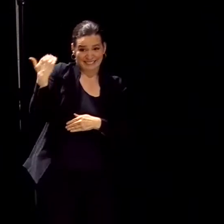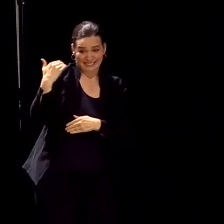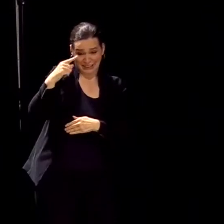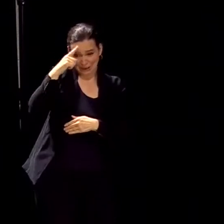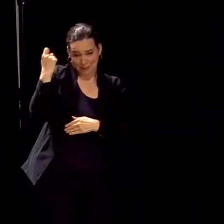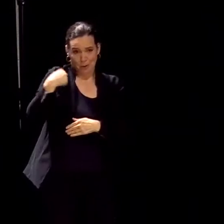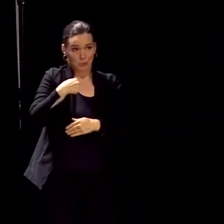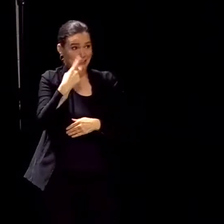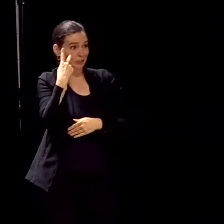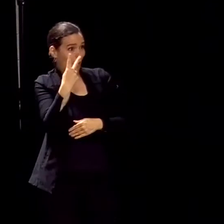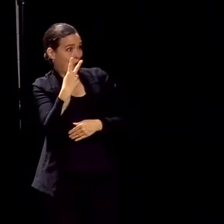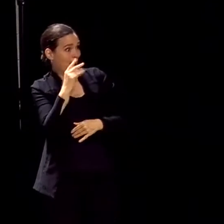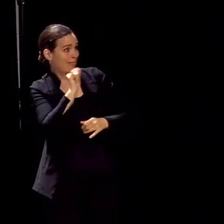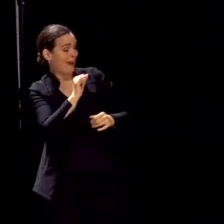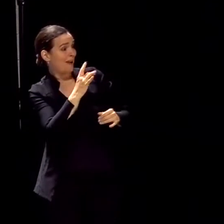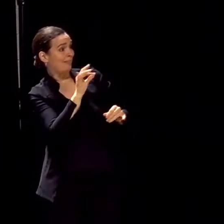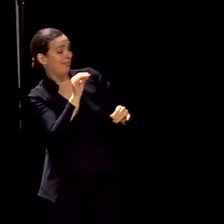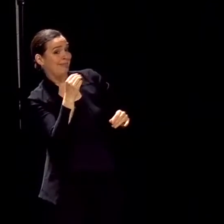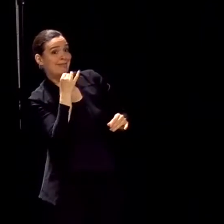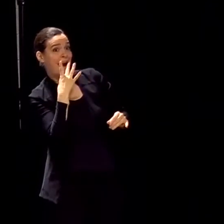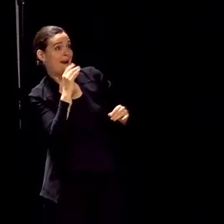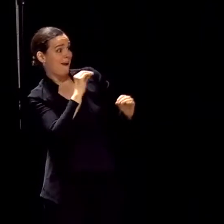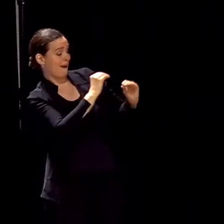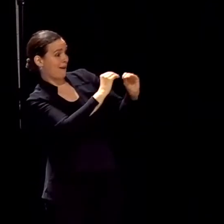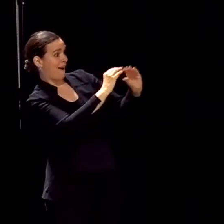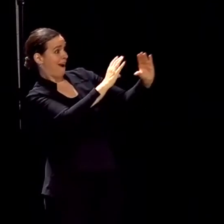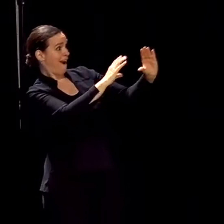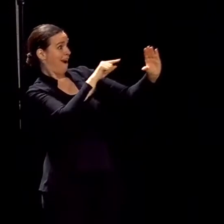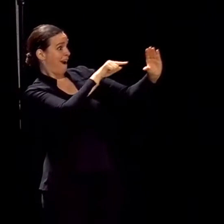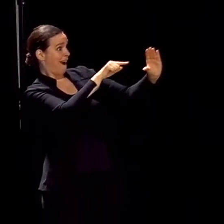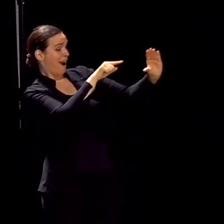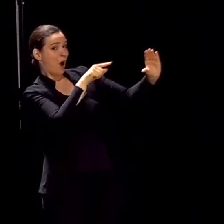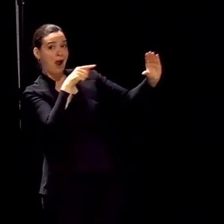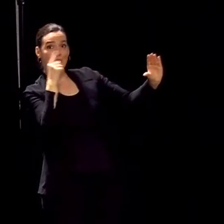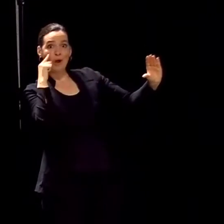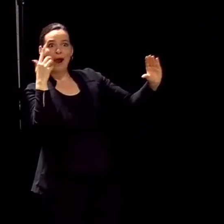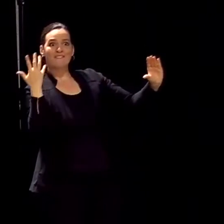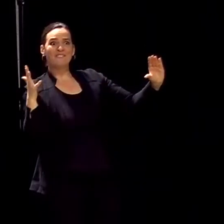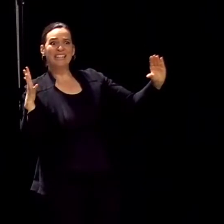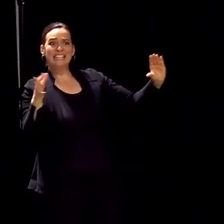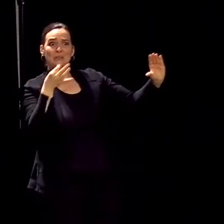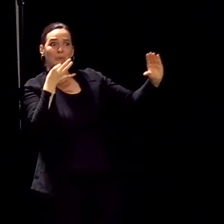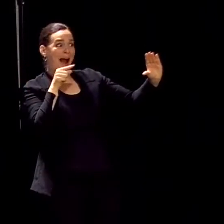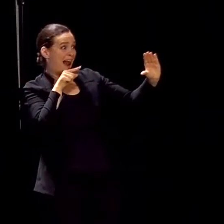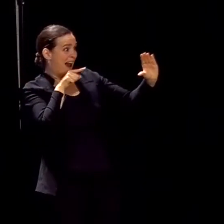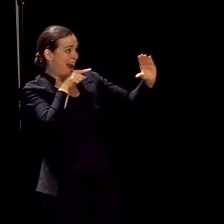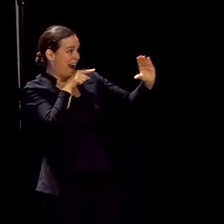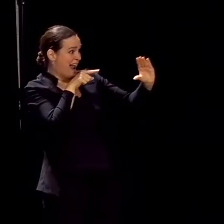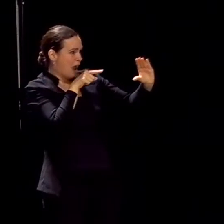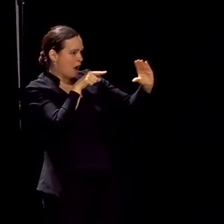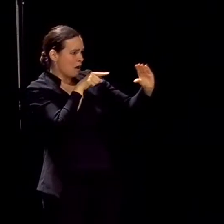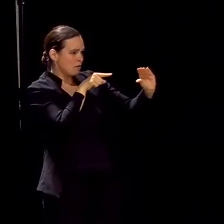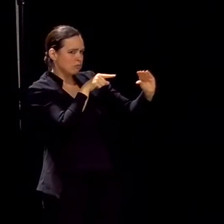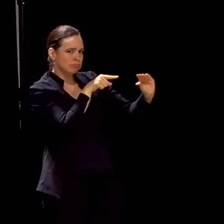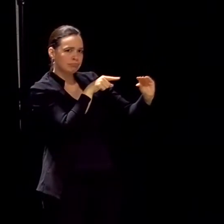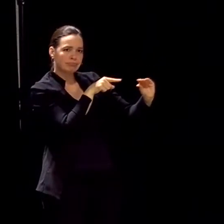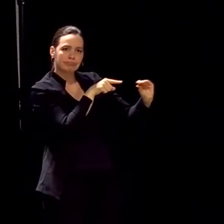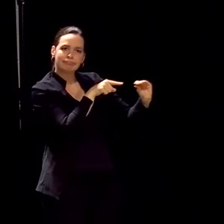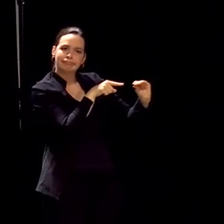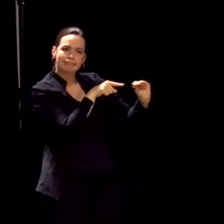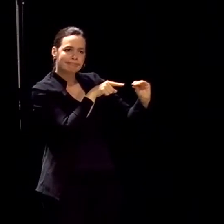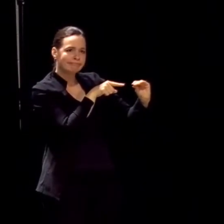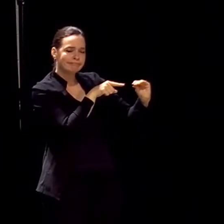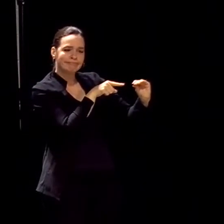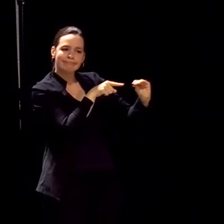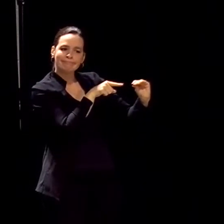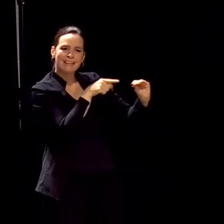and everybody does the right thing, we can get our numbers down. We don't see peaks after Thanksgiving. Going into winter, we just got to get through